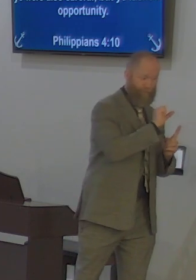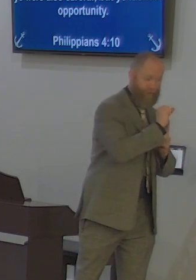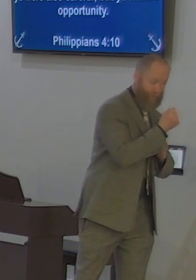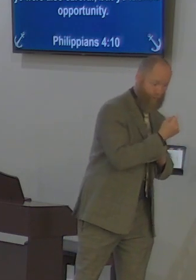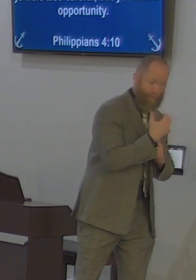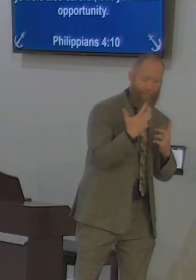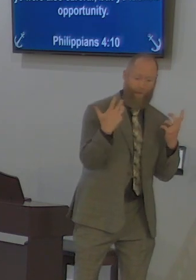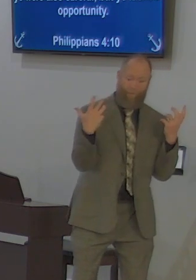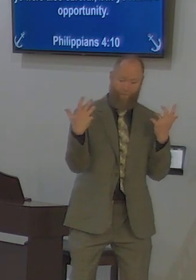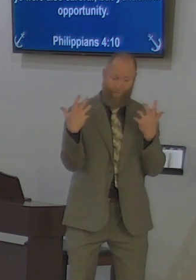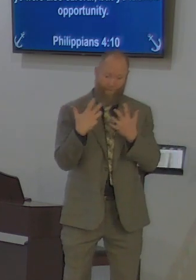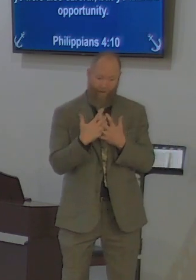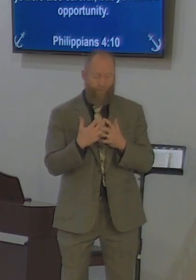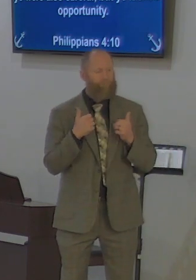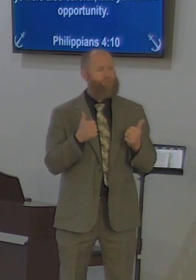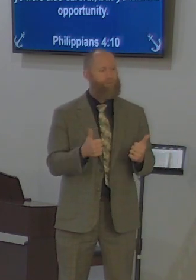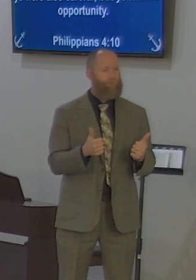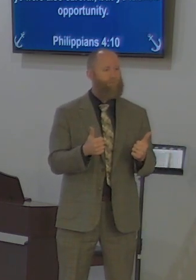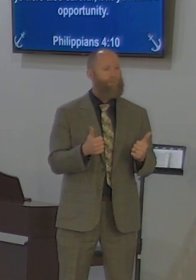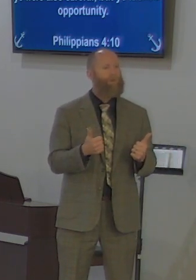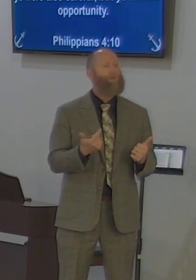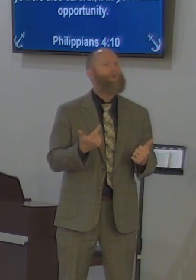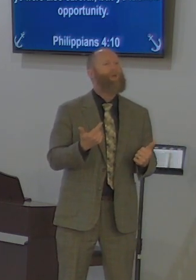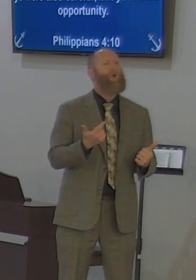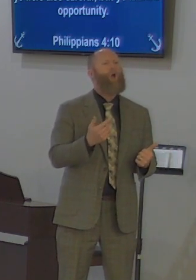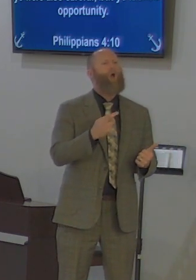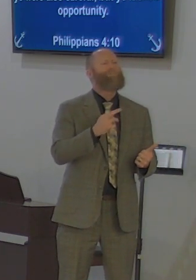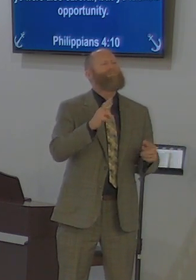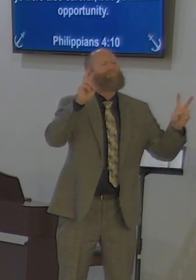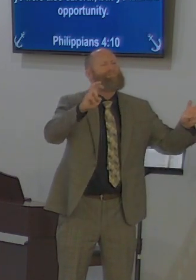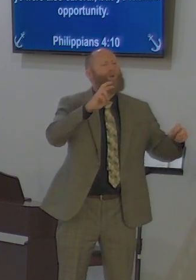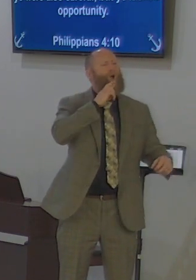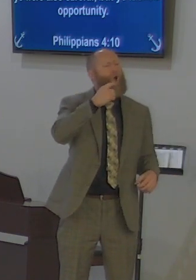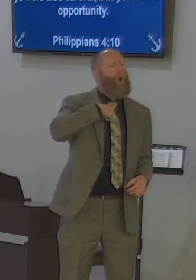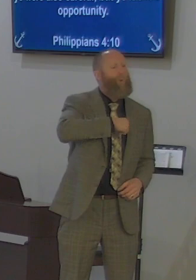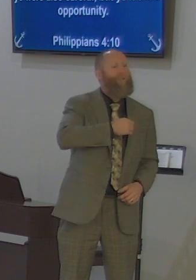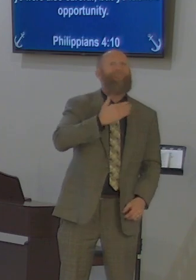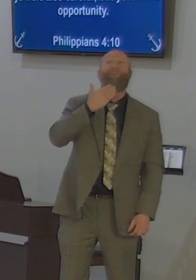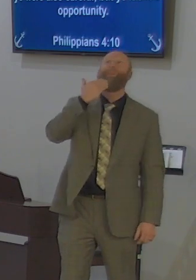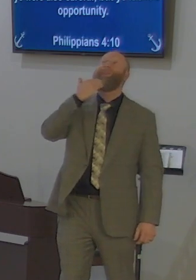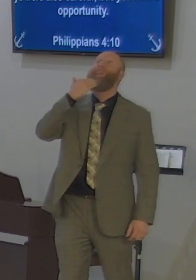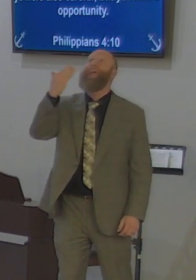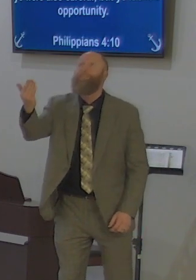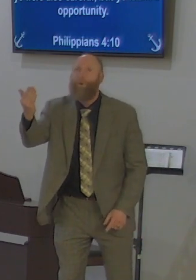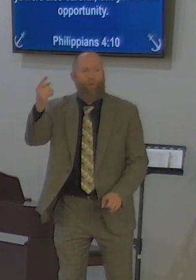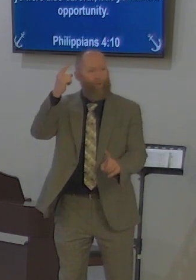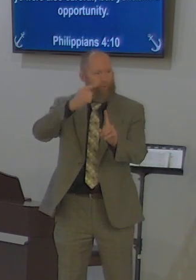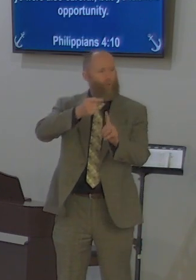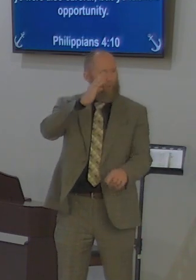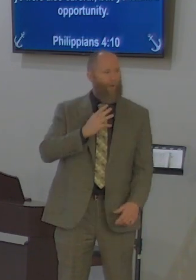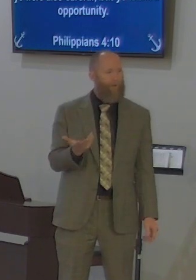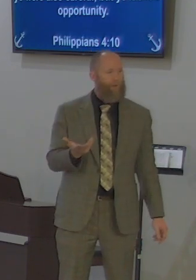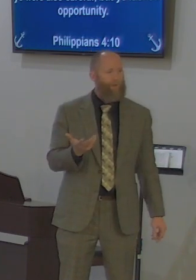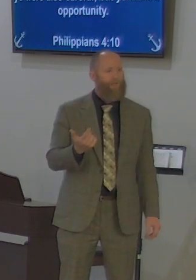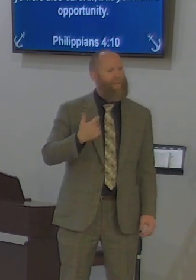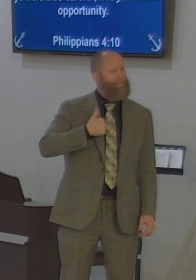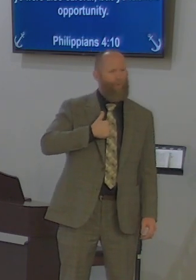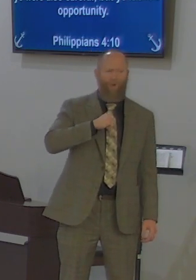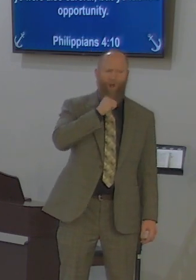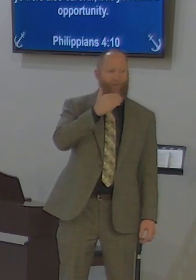don't have gratitude toward God for what he has done and given, you will never be contented with what he's done and